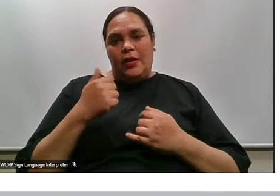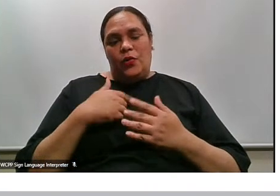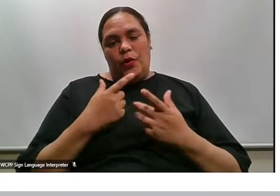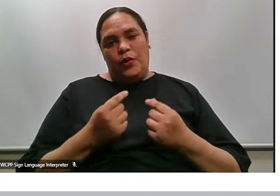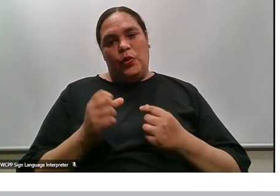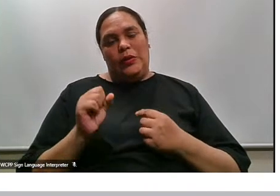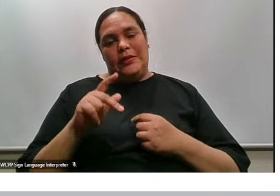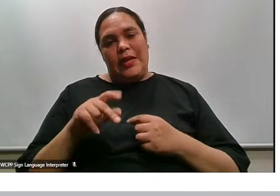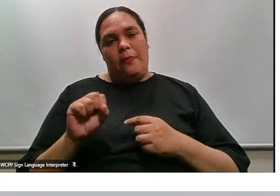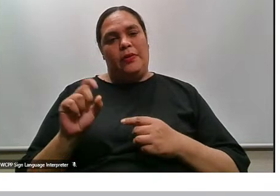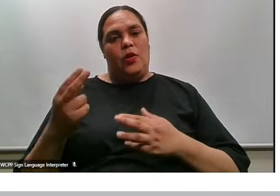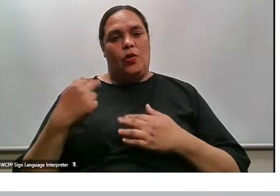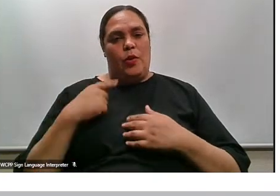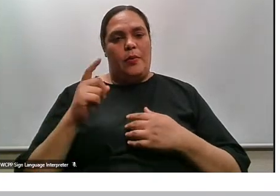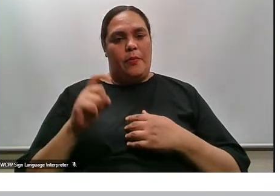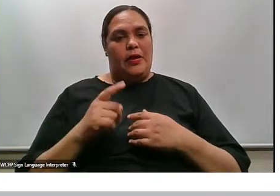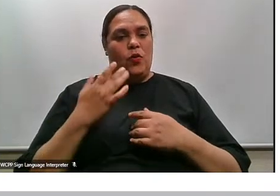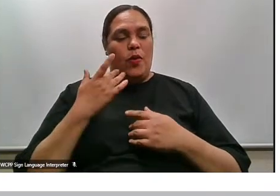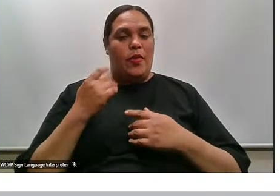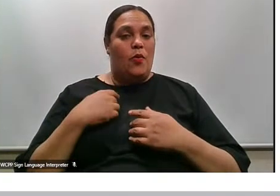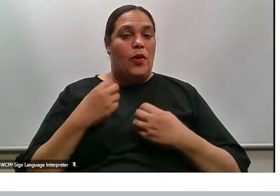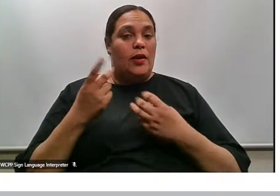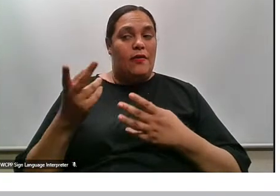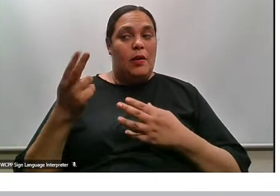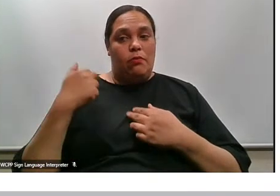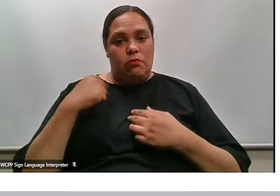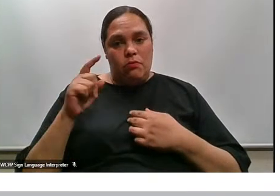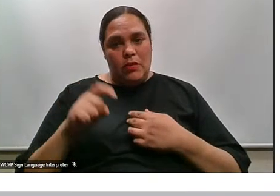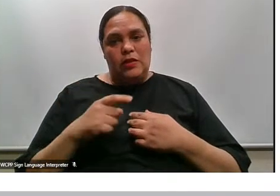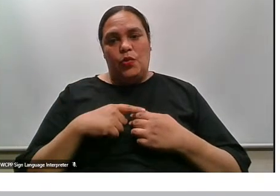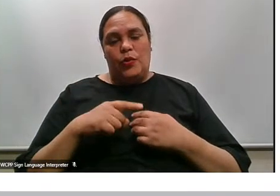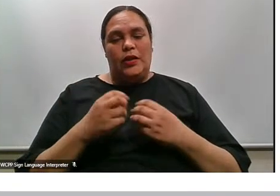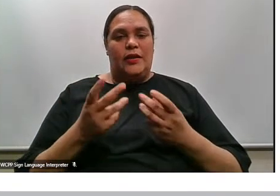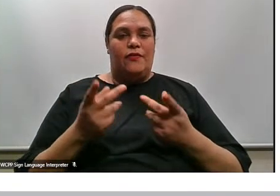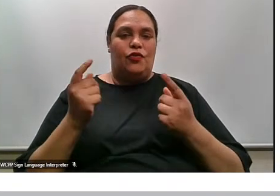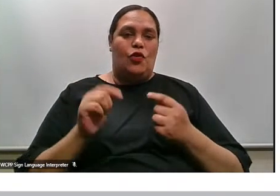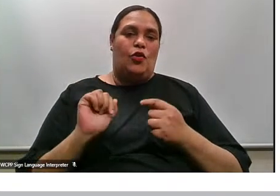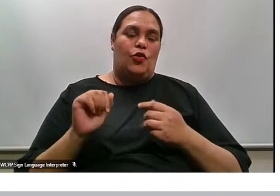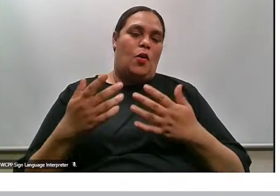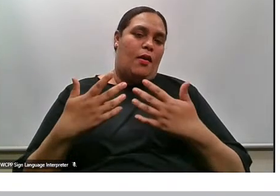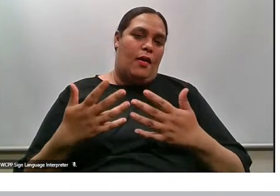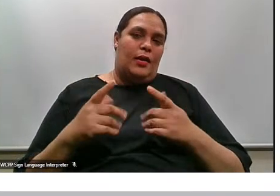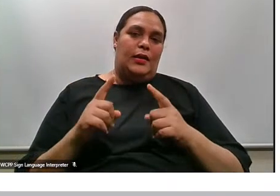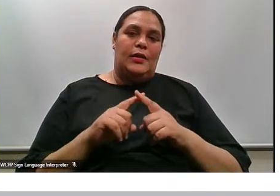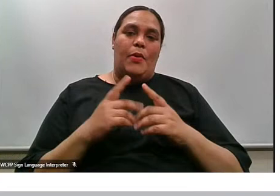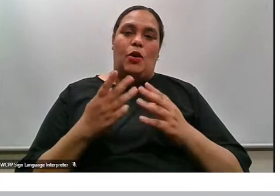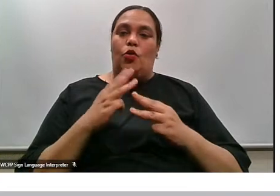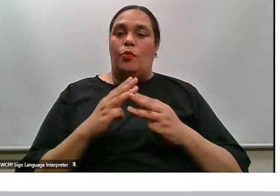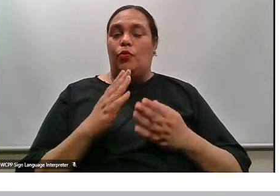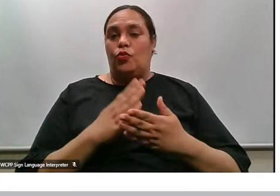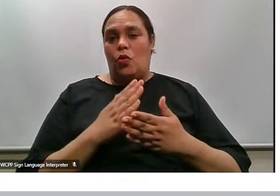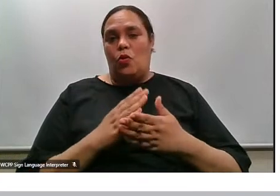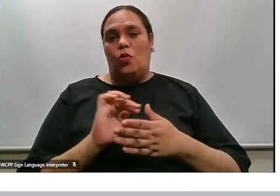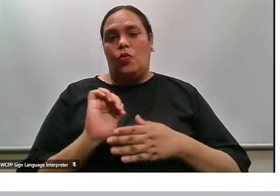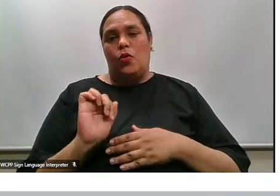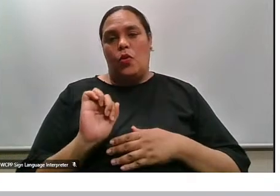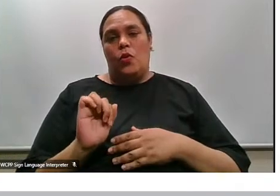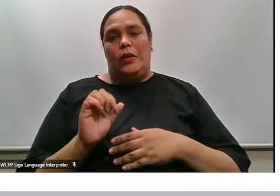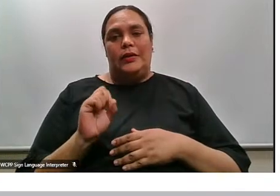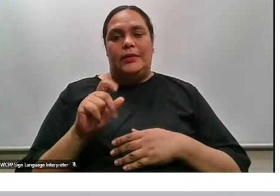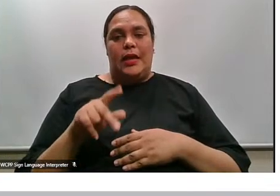SAPS accountable, and by holding SAPS accountable, we are ultimately strengthening their hand by making sure that